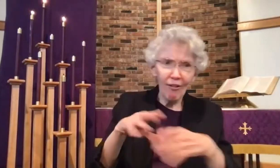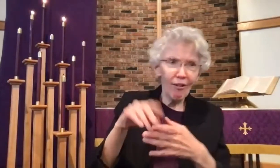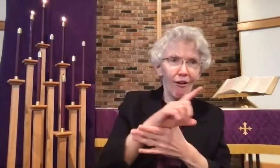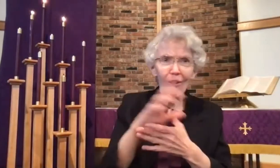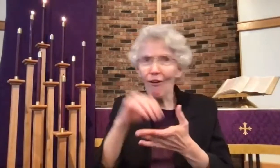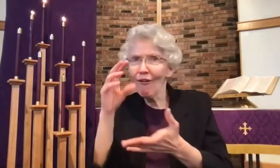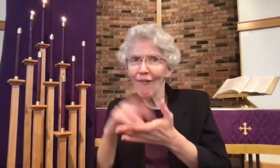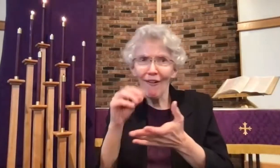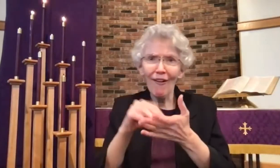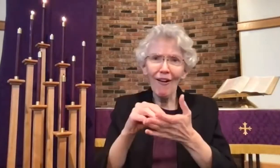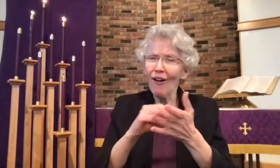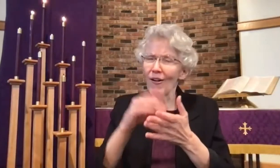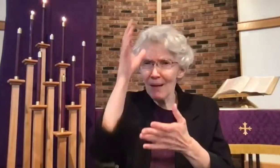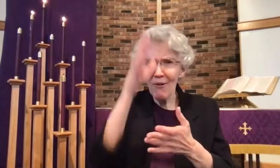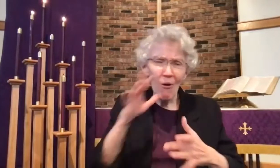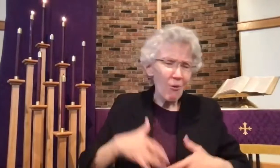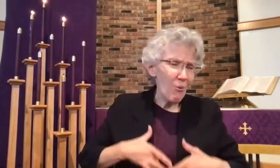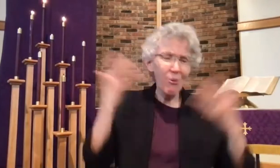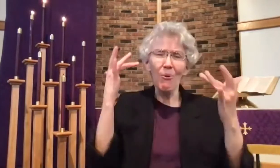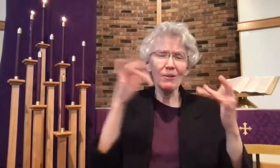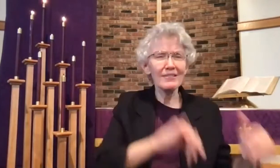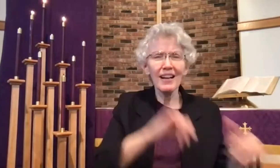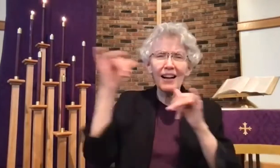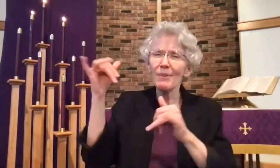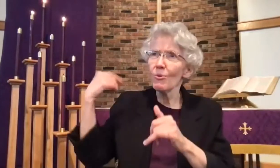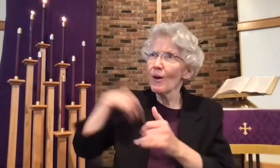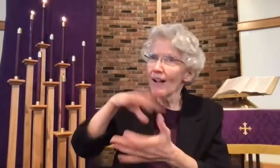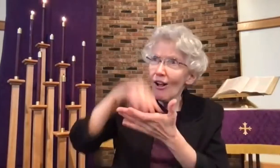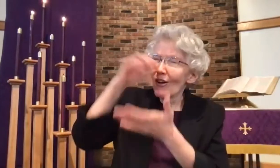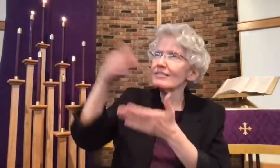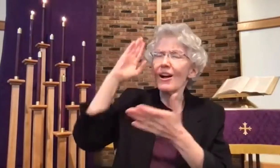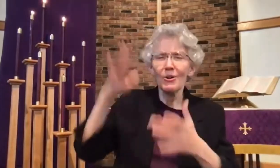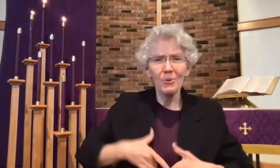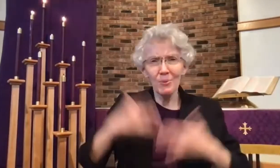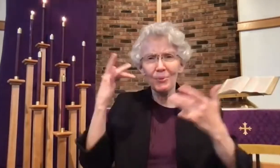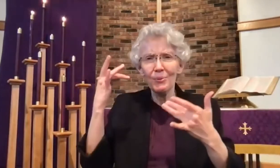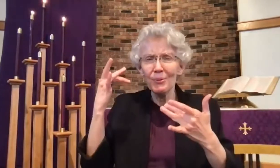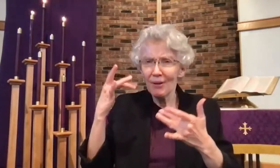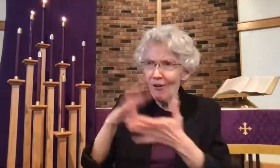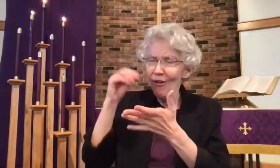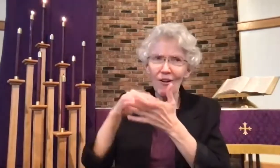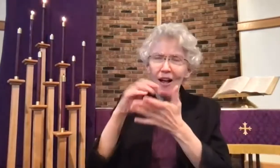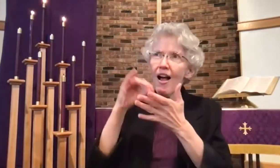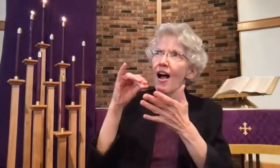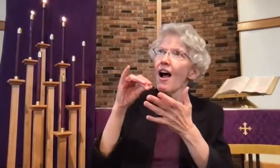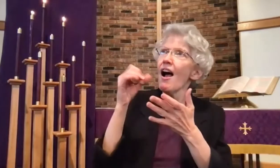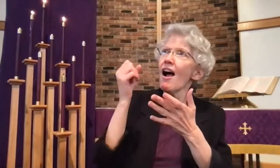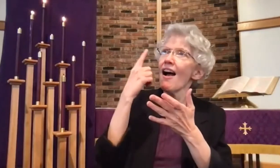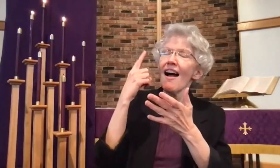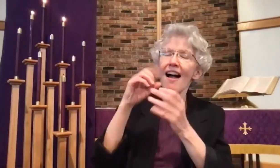like when a child is learning how to walk. You know, parents are very excited when their child takes those steps. Well,